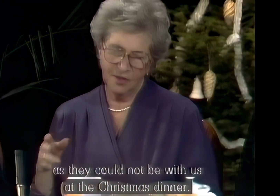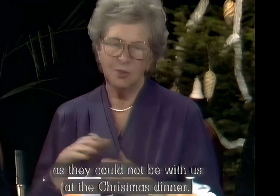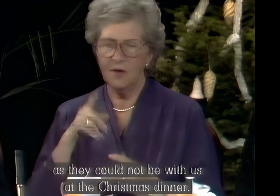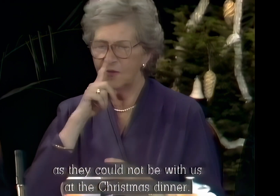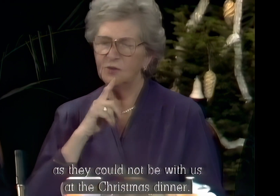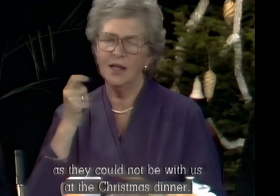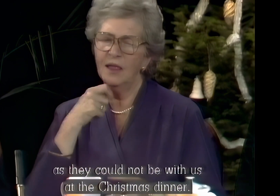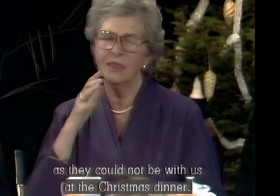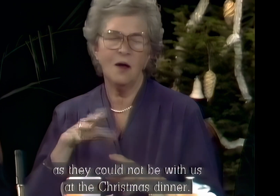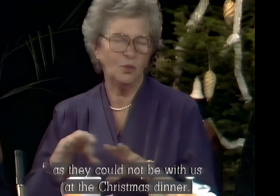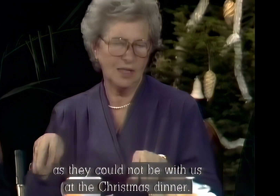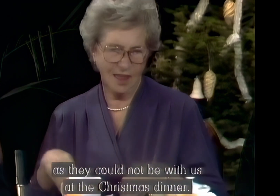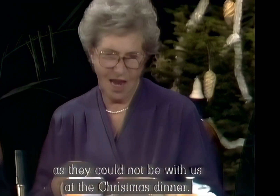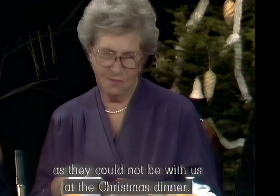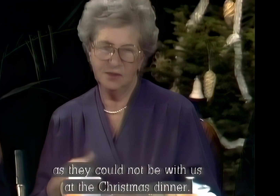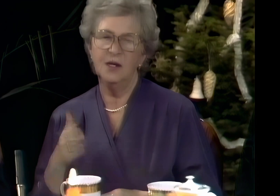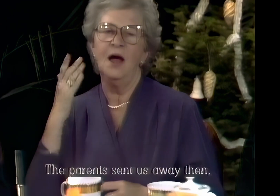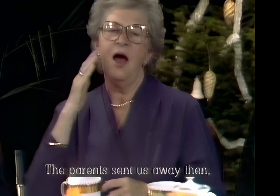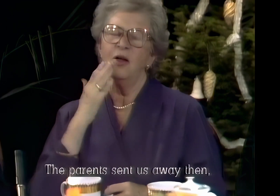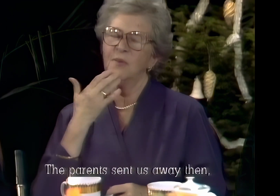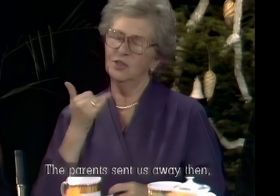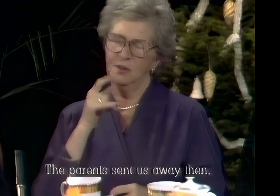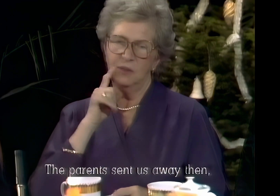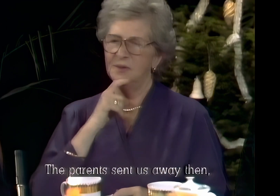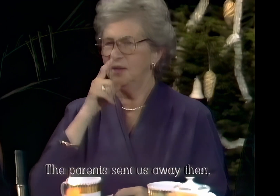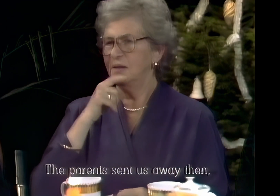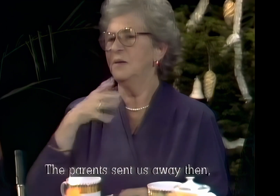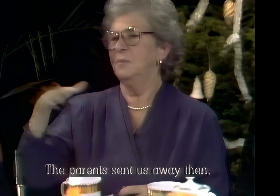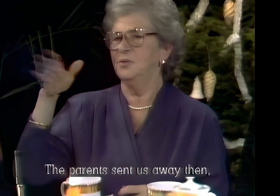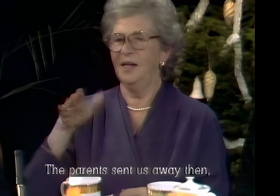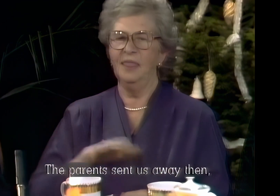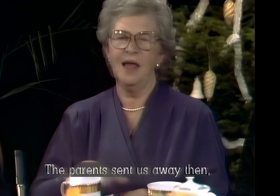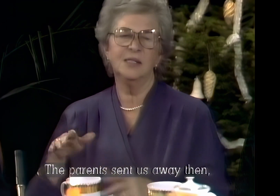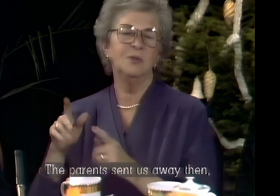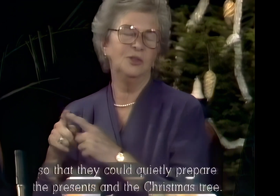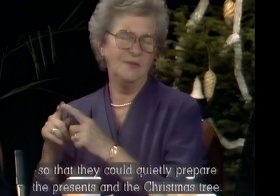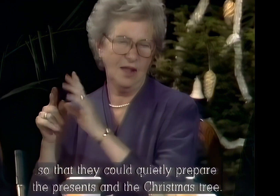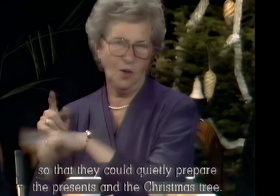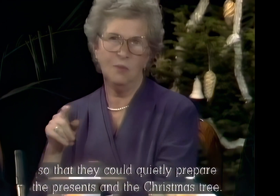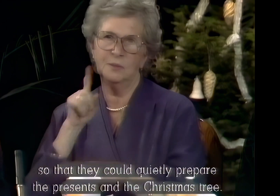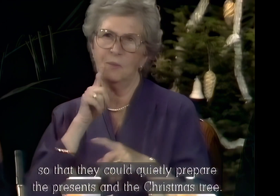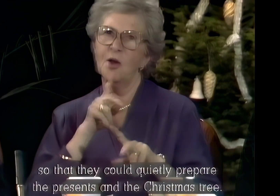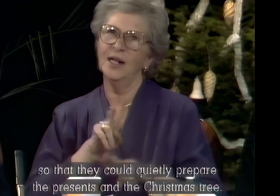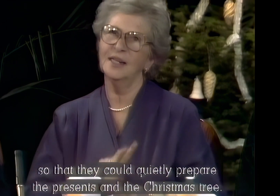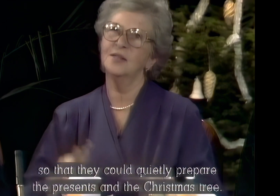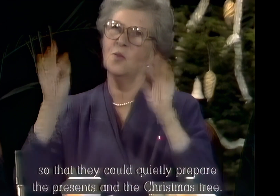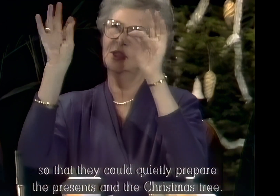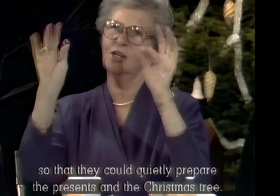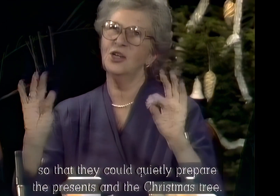uctili zemřelé, protože oni s námi u večeře nebudou. Odpoledne rodiče nás poslali ven, aby mohli v